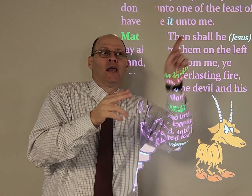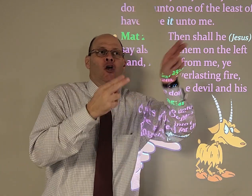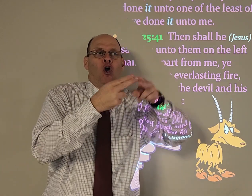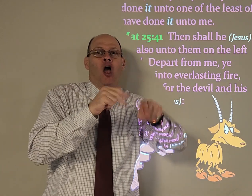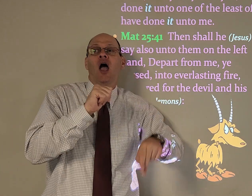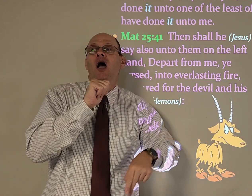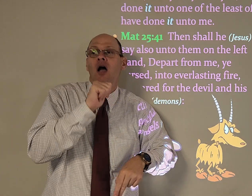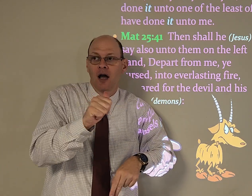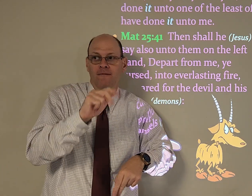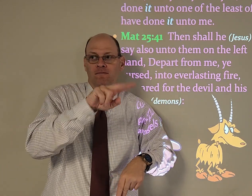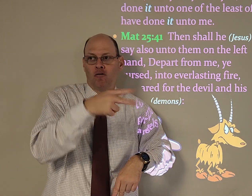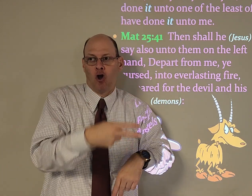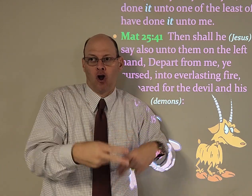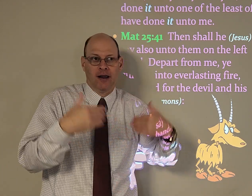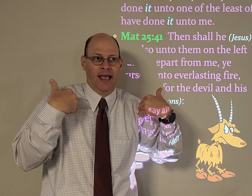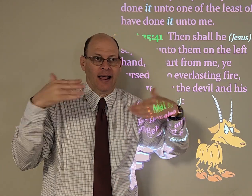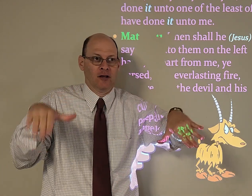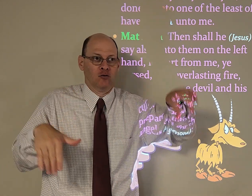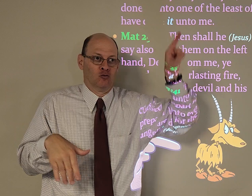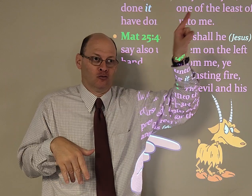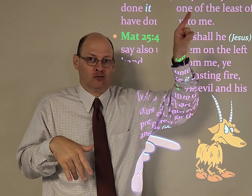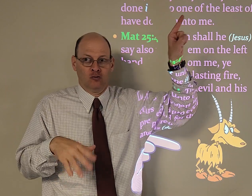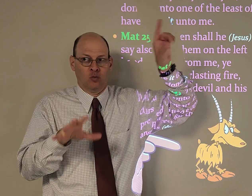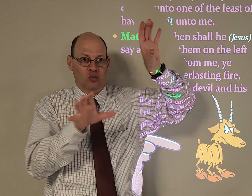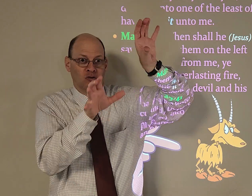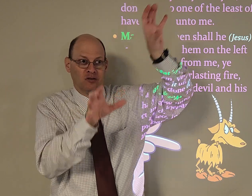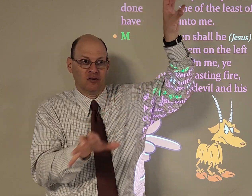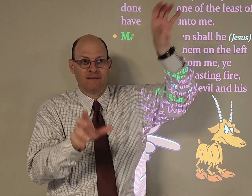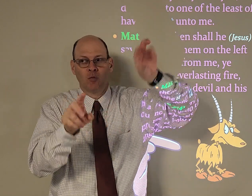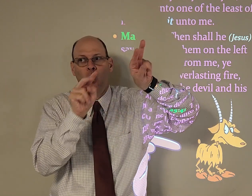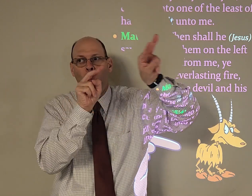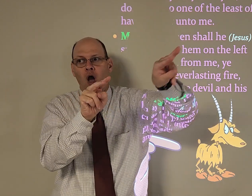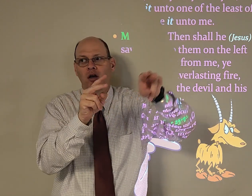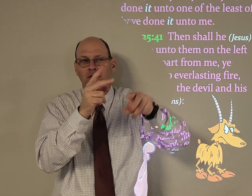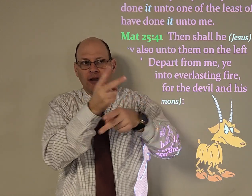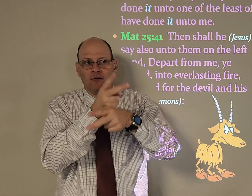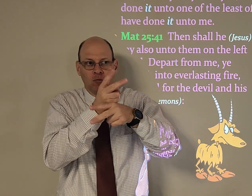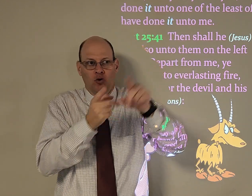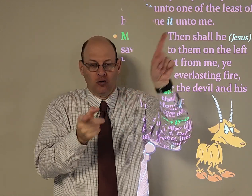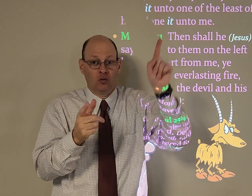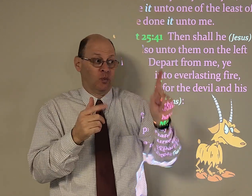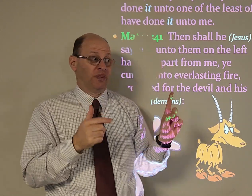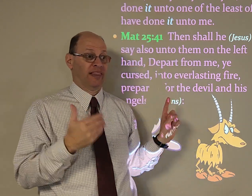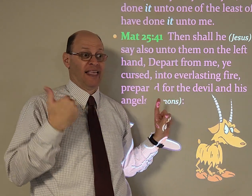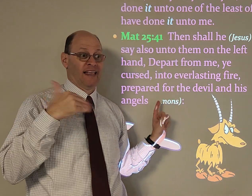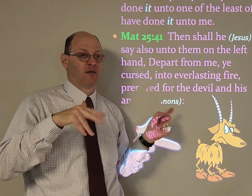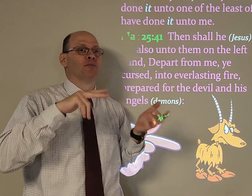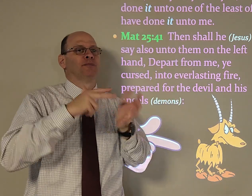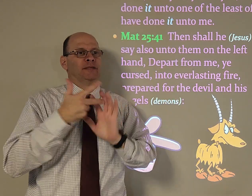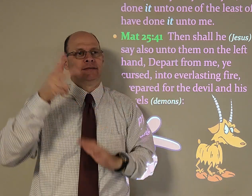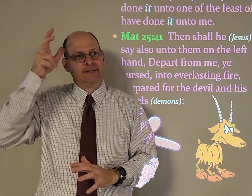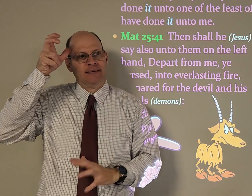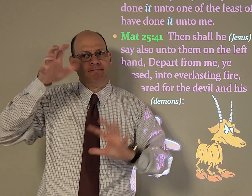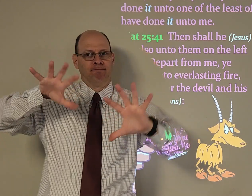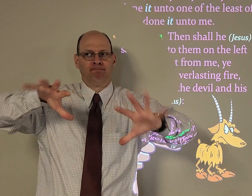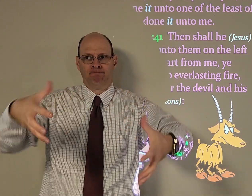The other angels, they're still in heaven. They're the Lord's. They're heavenly. They're holy.